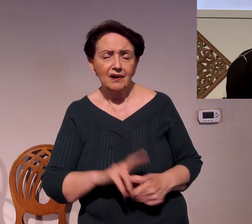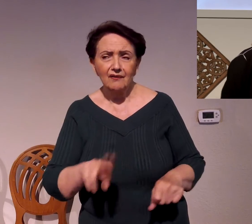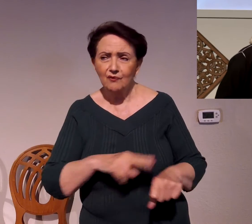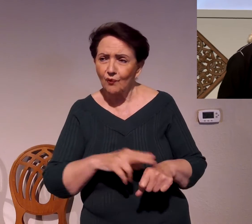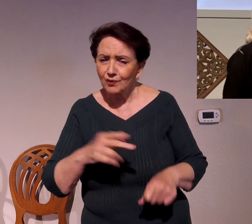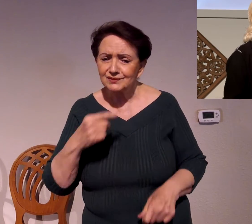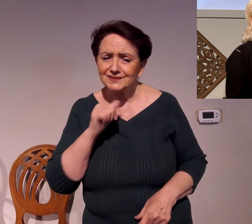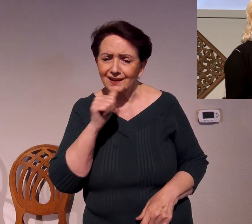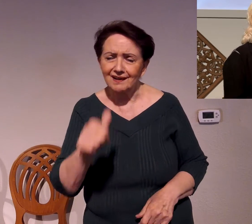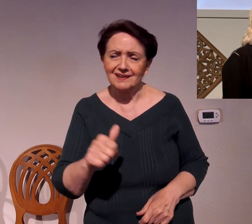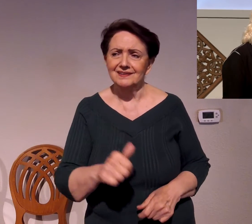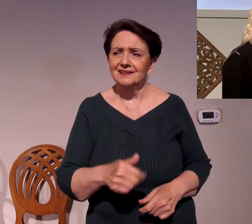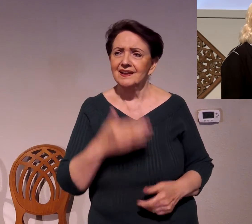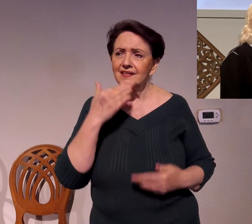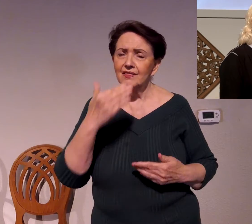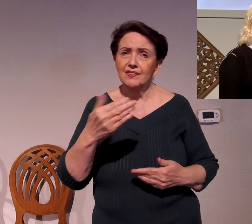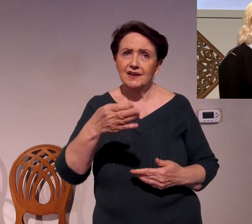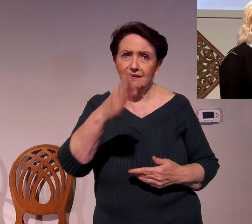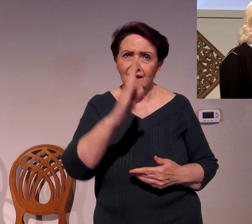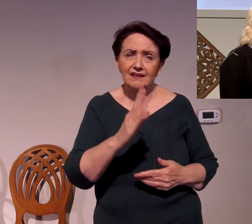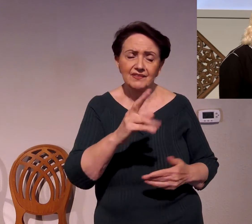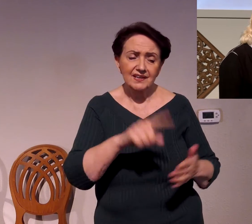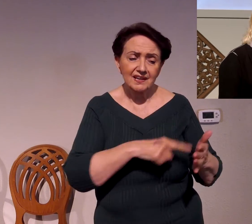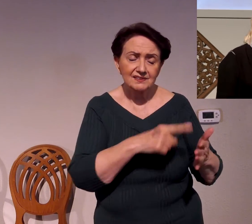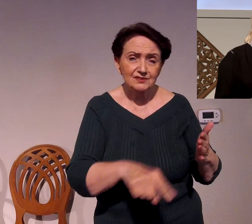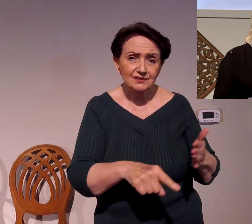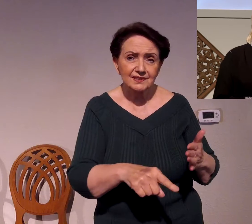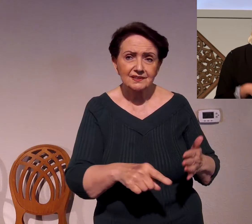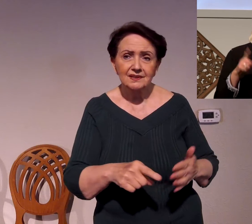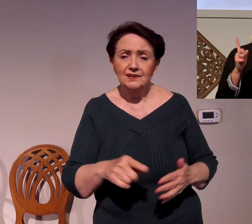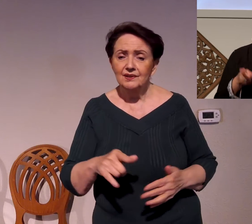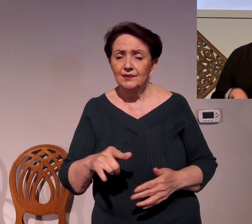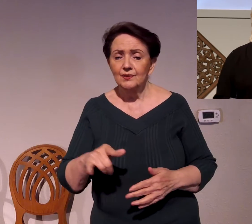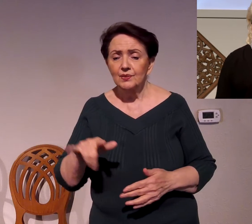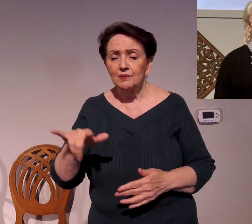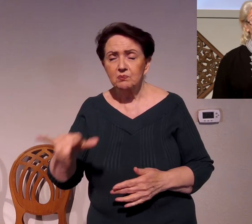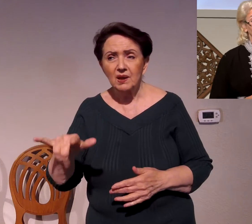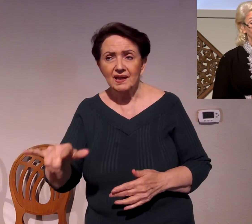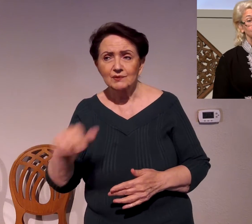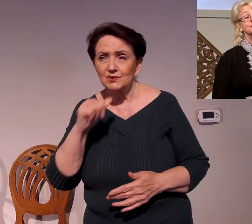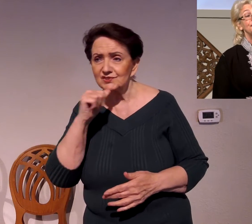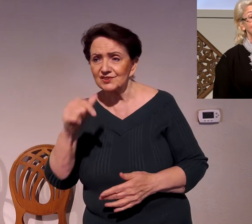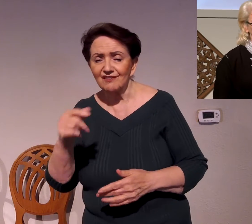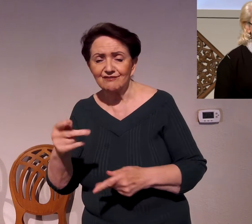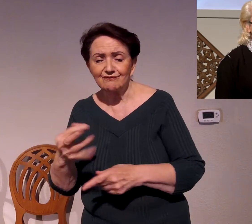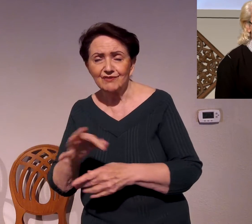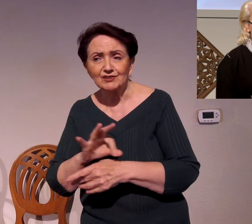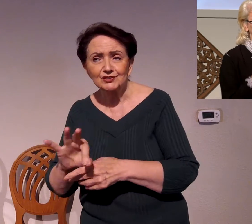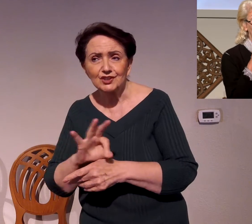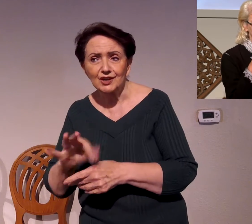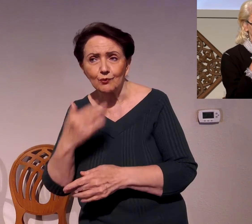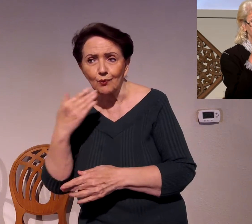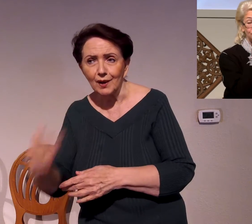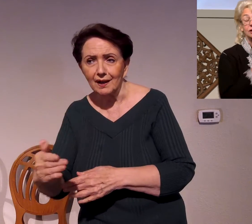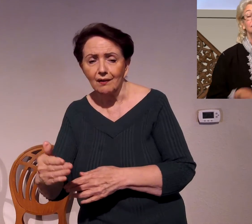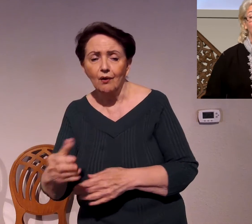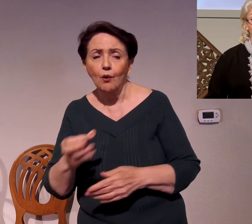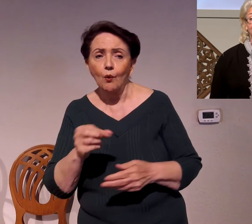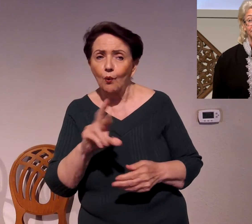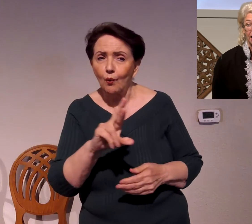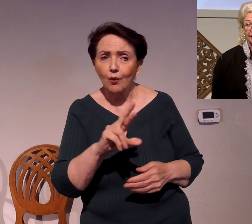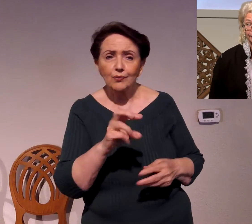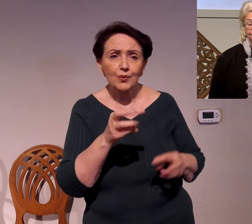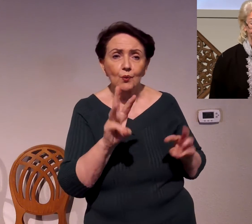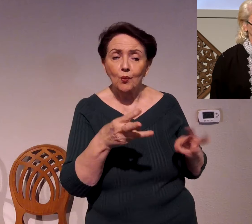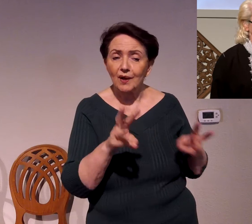not. And thank God they canceled the flight, because the plane was either malfunctioning or there was a weather that you did not